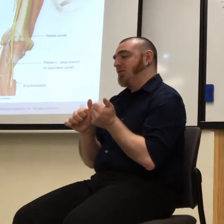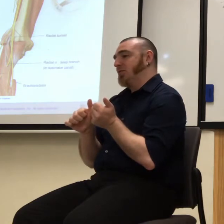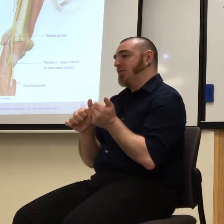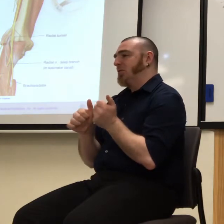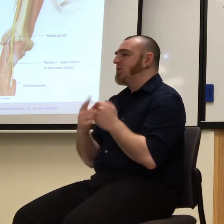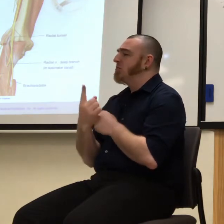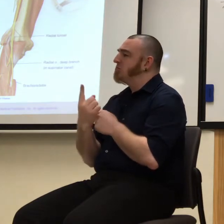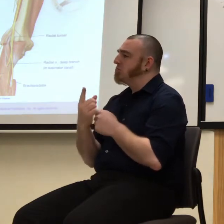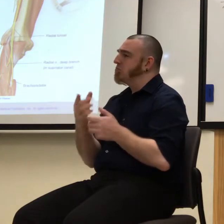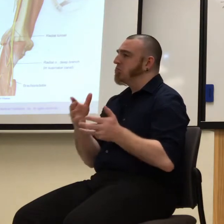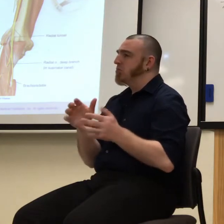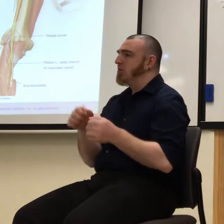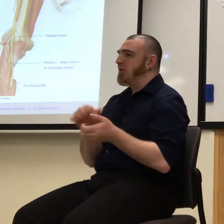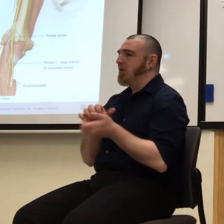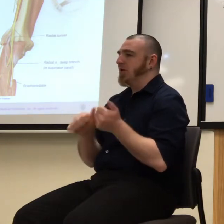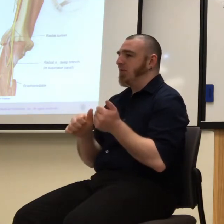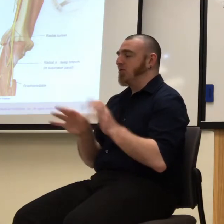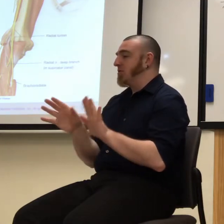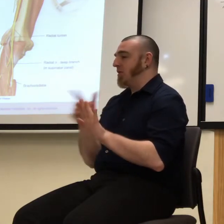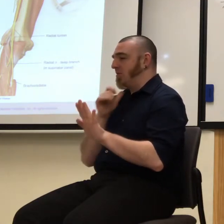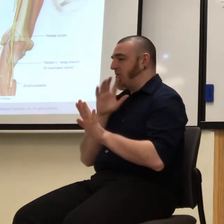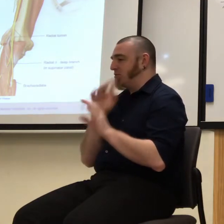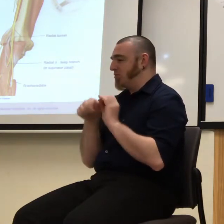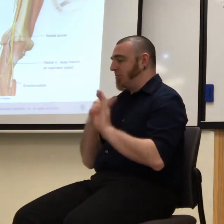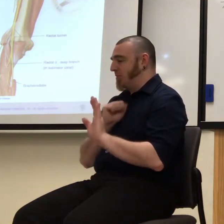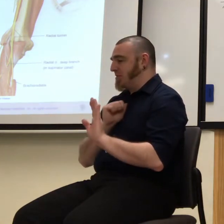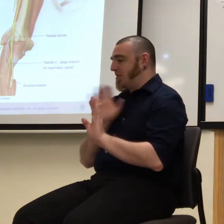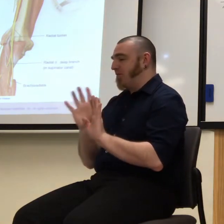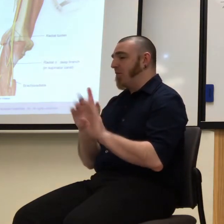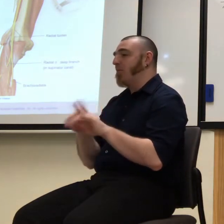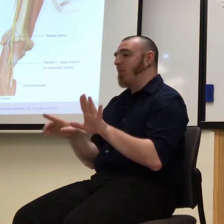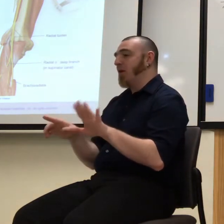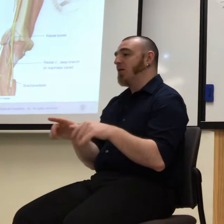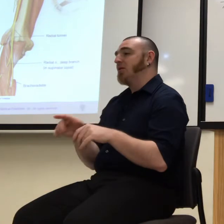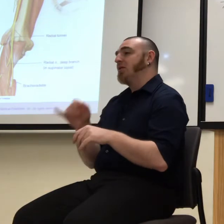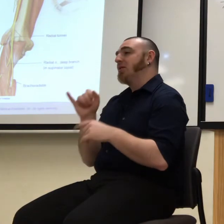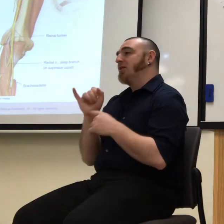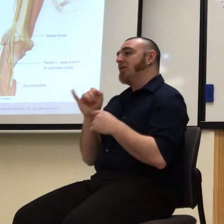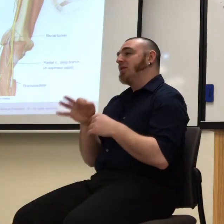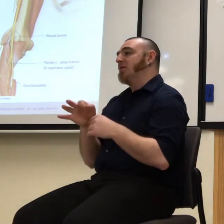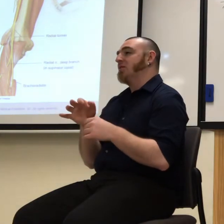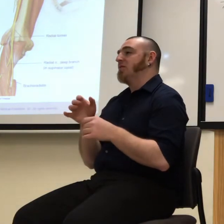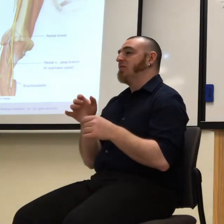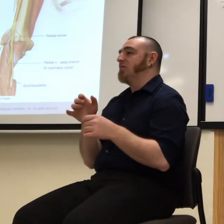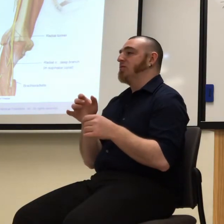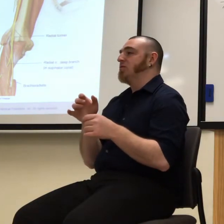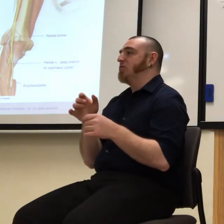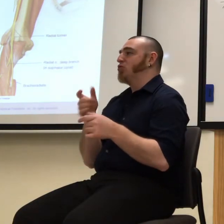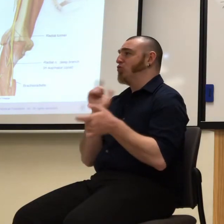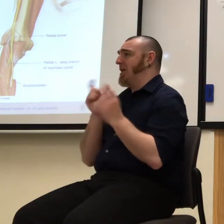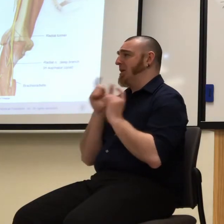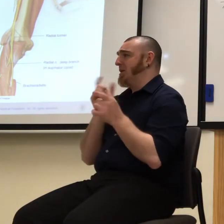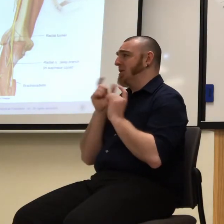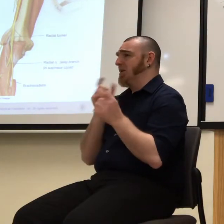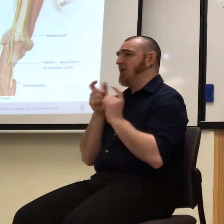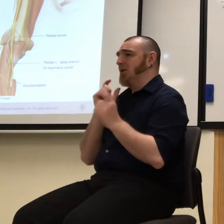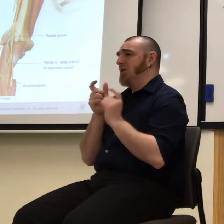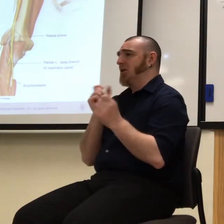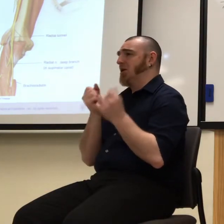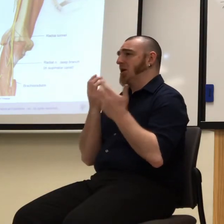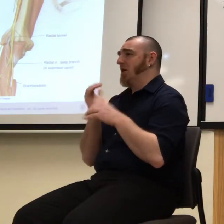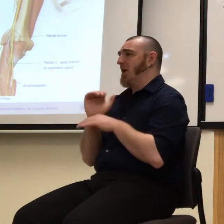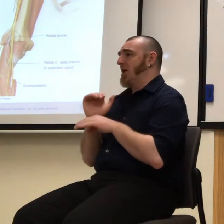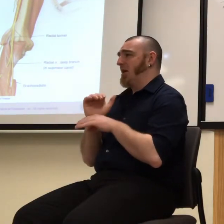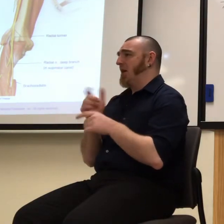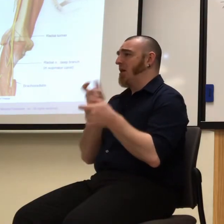damage it, I'm not talking about myself, okay? If you drink a lot at night and fall asleep in your chair with your arm over the back, in some funky